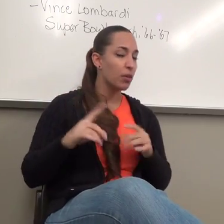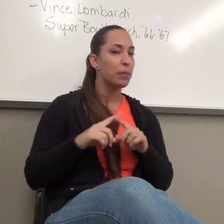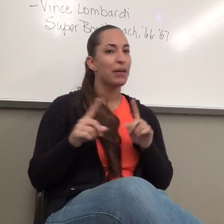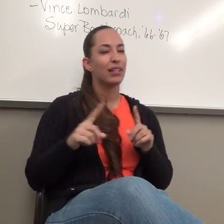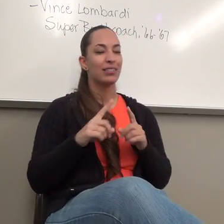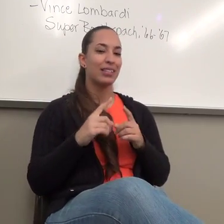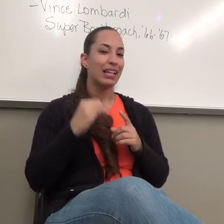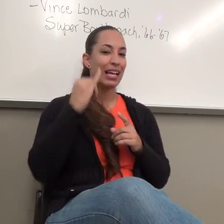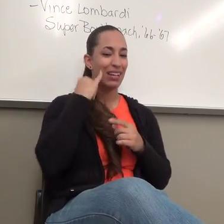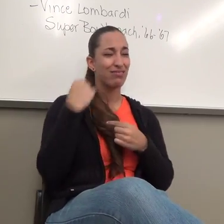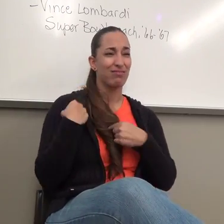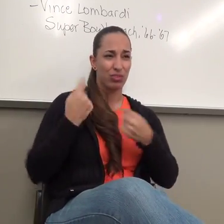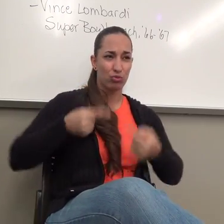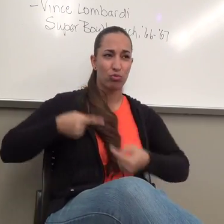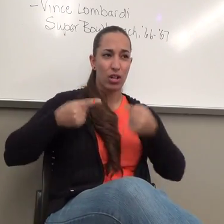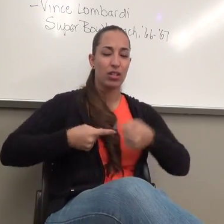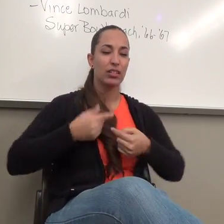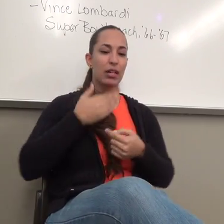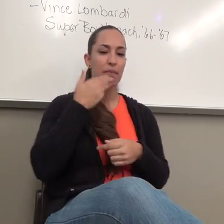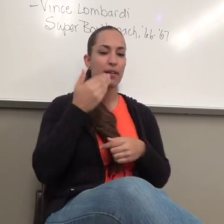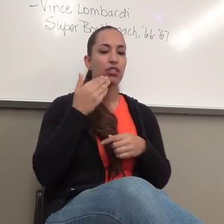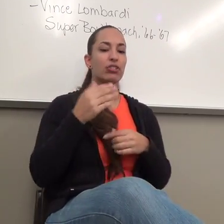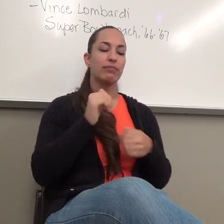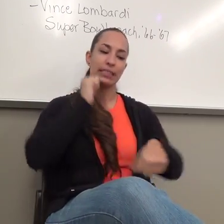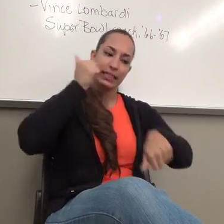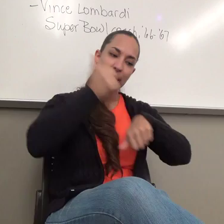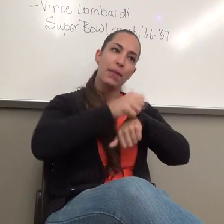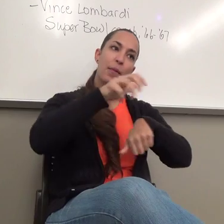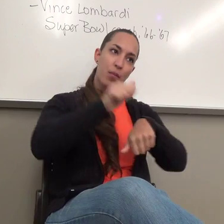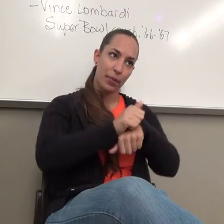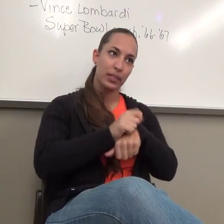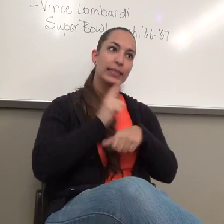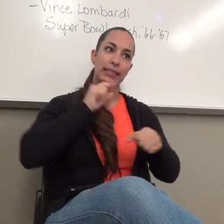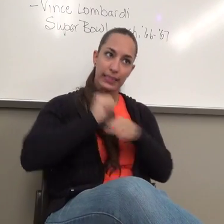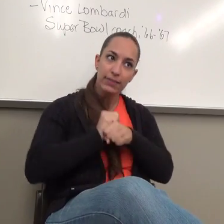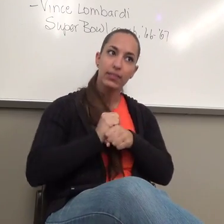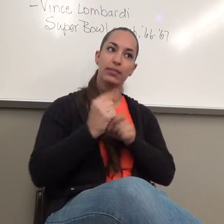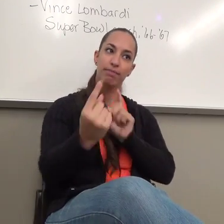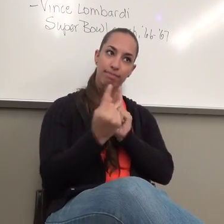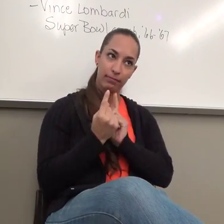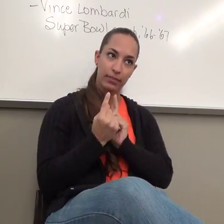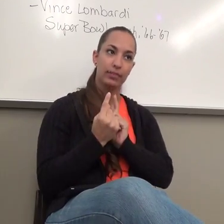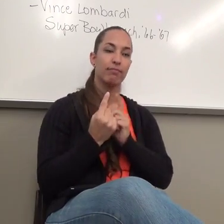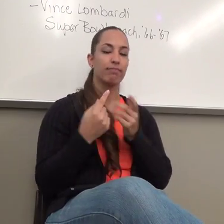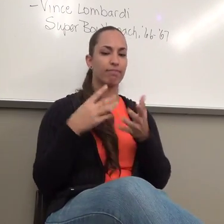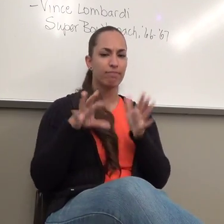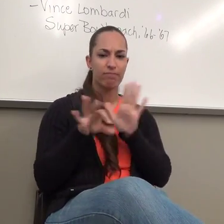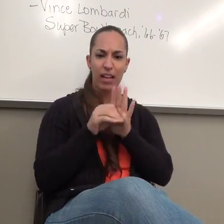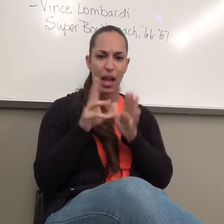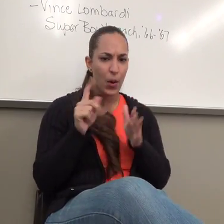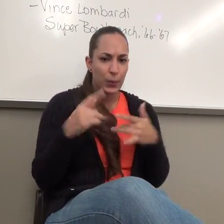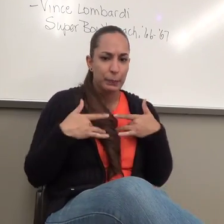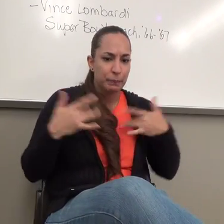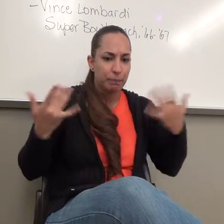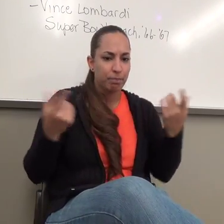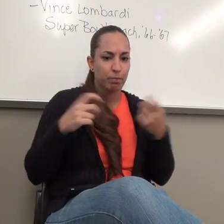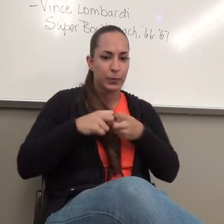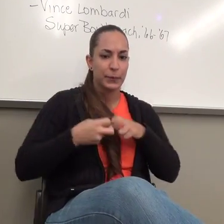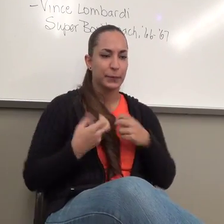to come and have a conference with me, kind of find out what's going on and why you're not doing stuff. Okay? So we'll do that on the